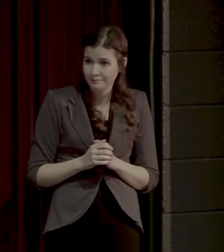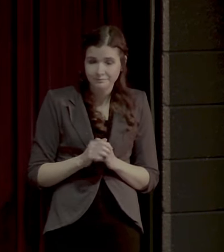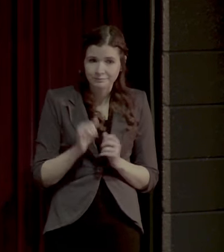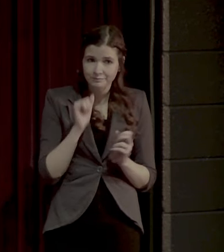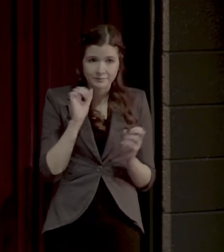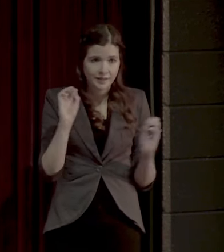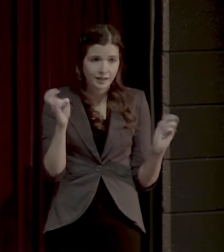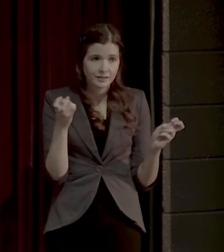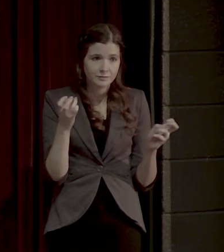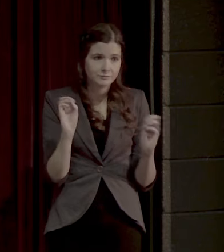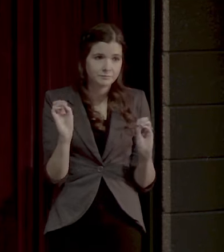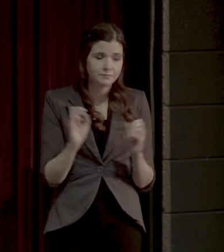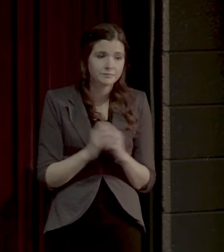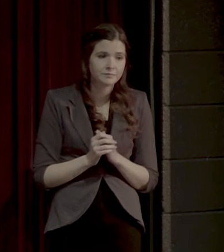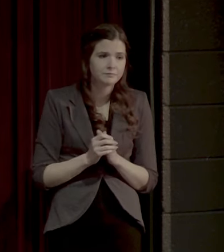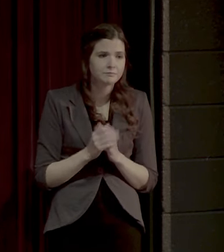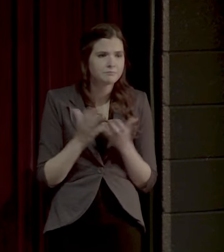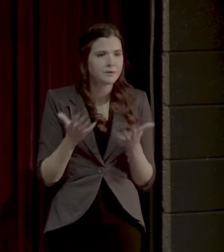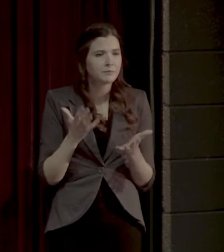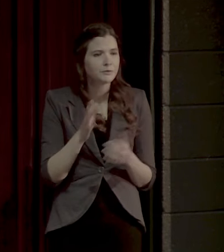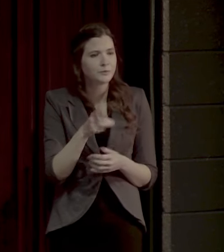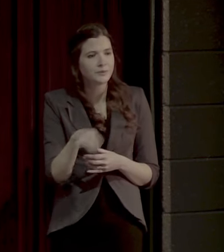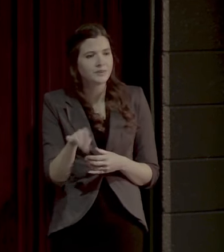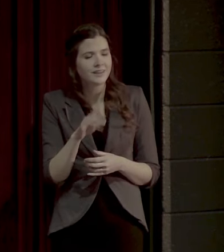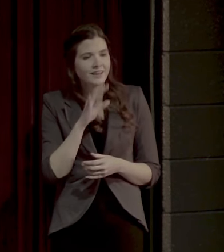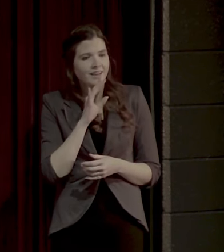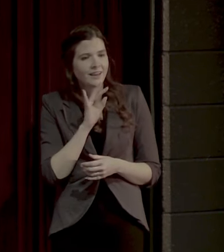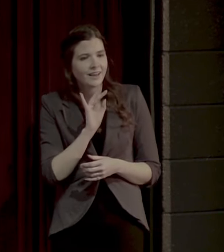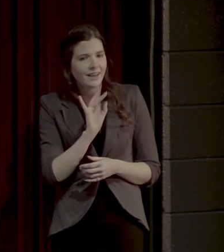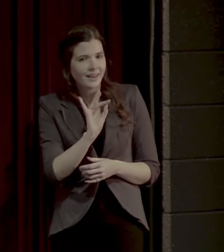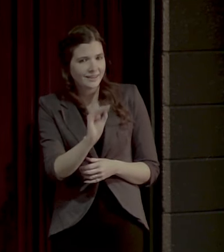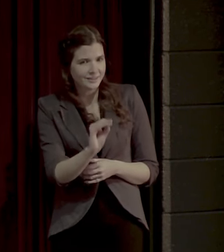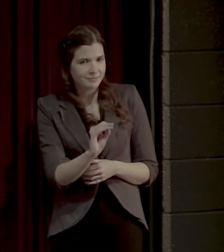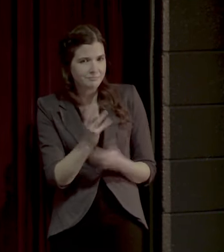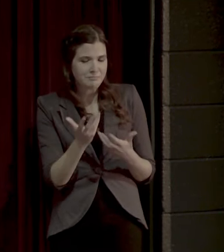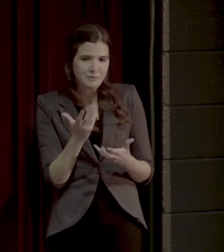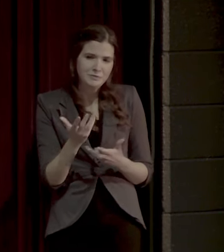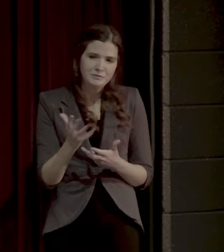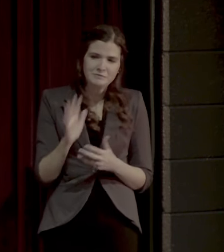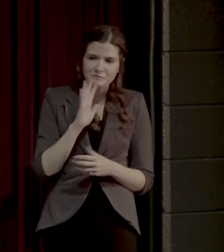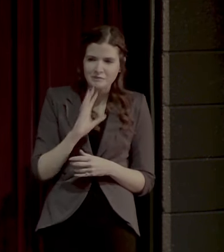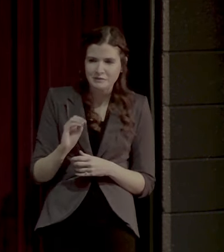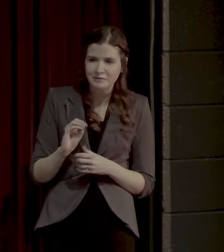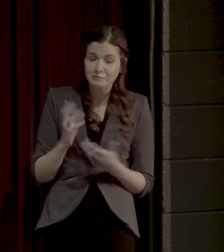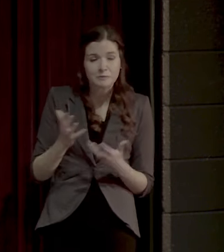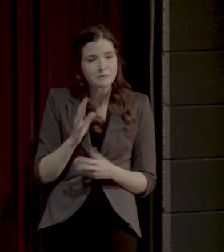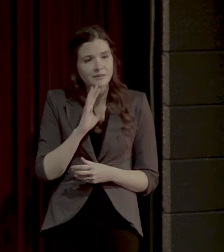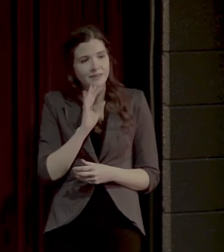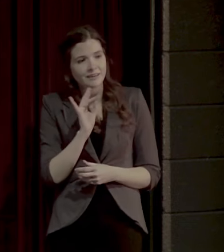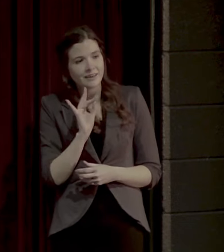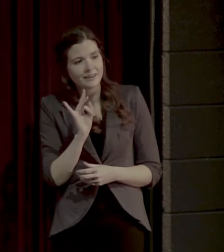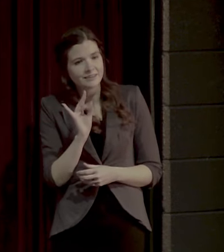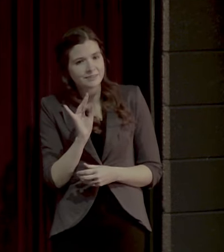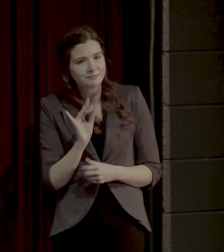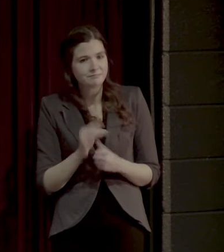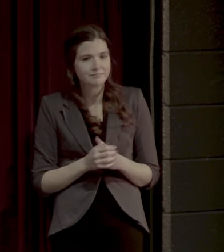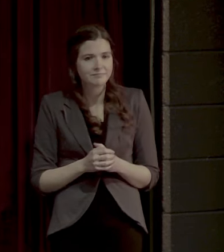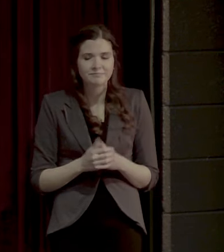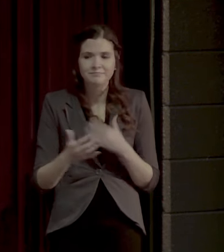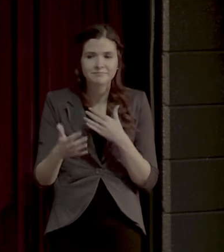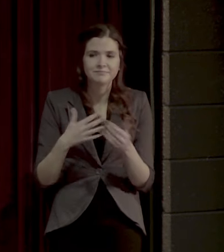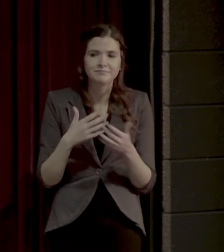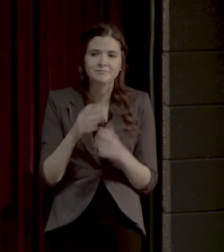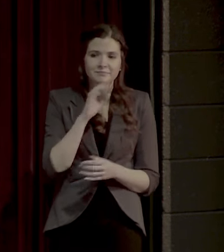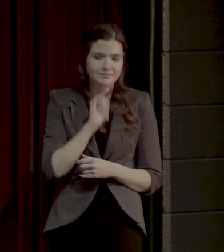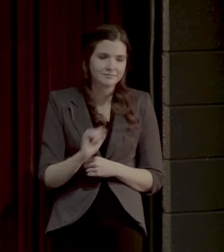untitled. Maybe you're 80, or perhaps only 50, maybe just 18. But no matter